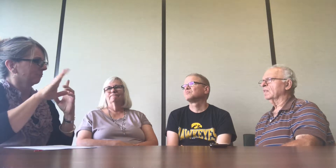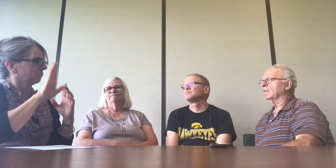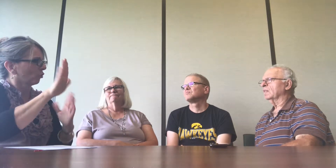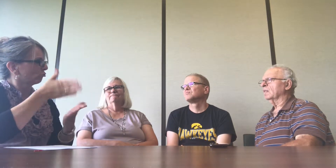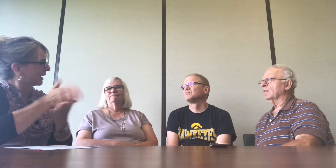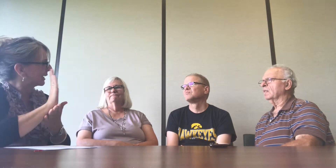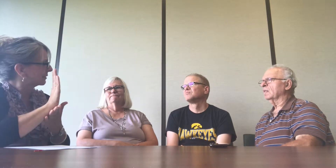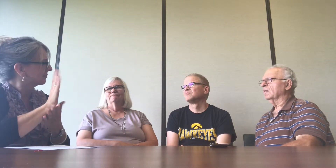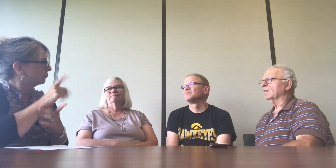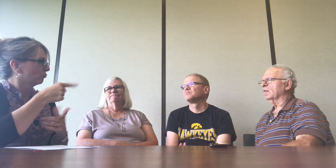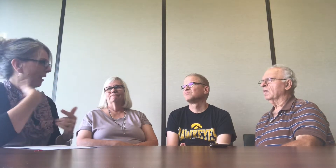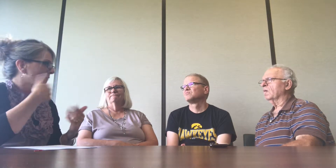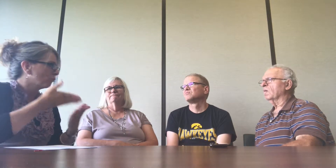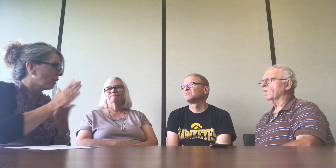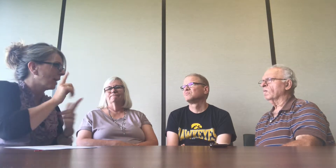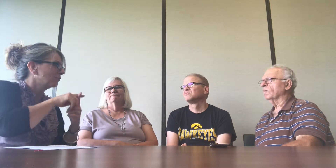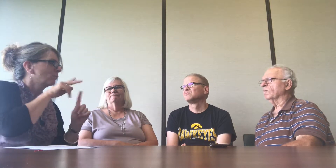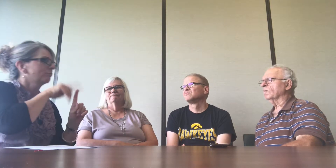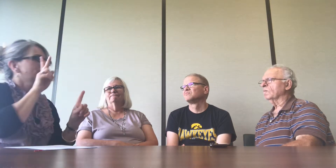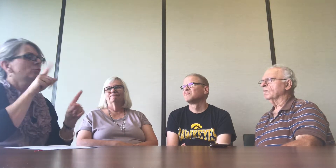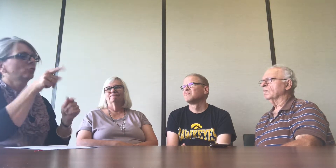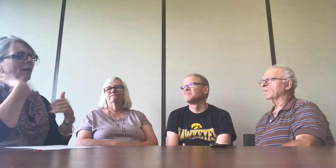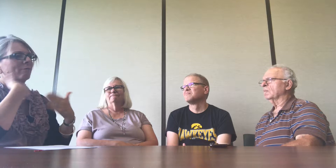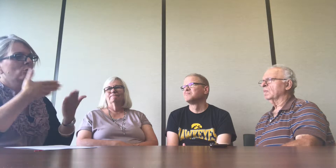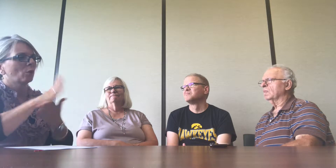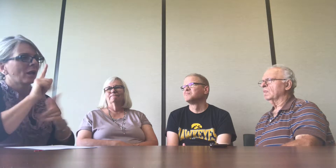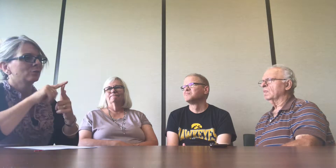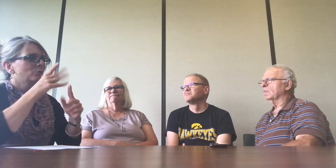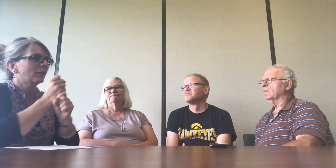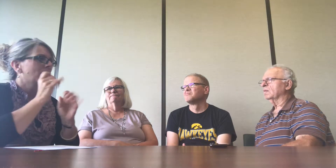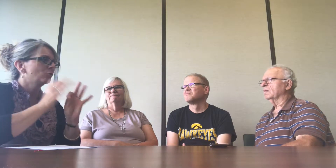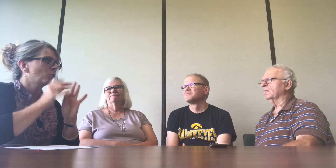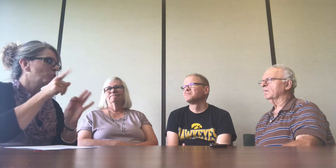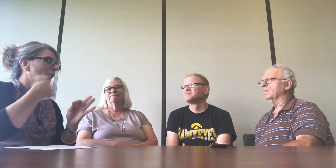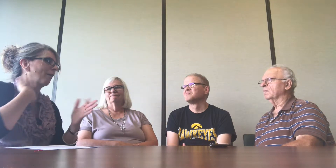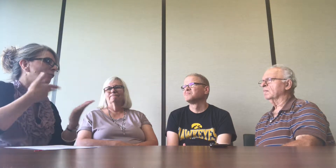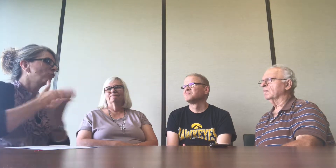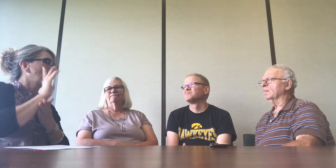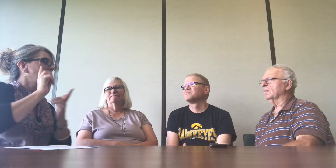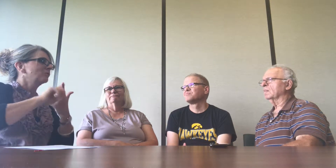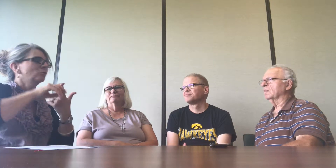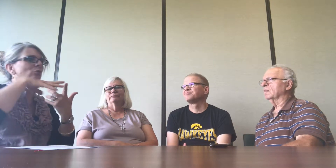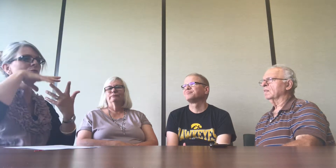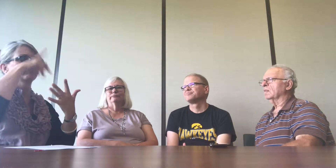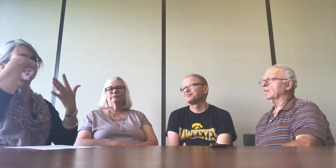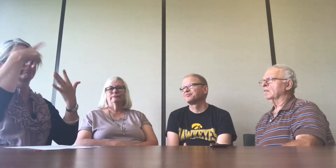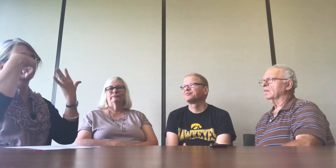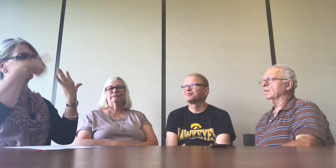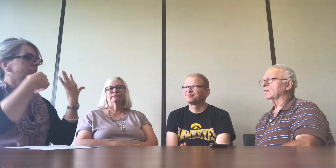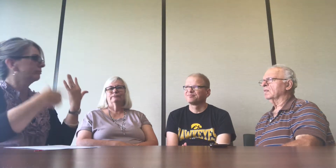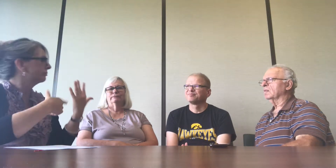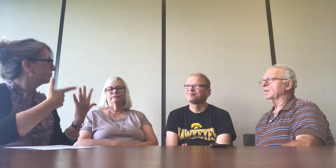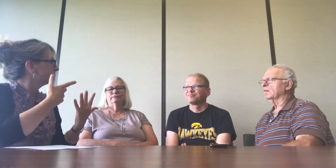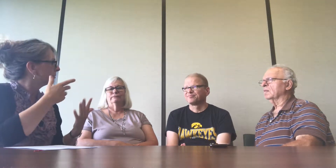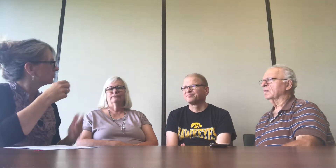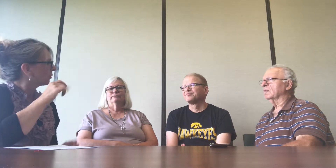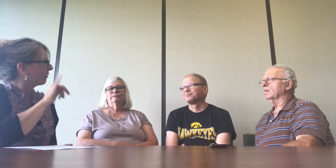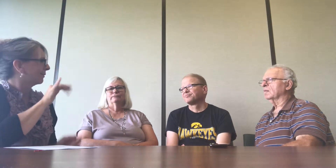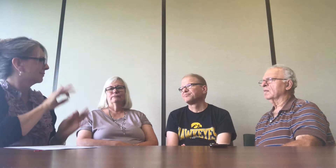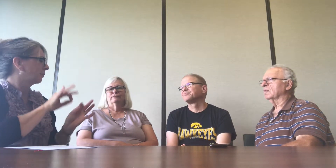that we raise awareness and educate them on their rights, that they have the right to revoke a power of attorney. They have a